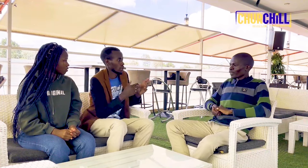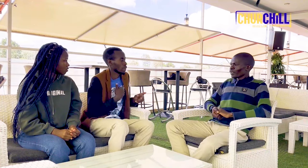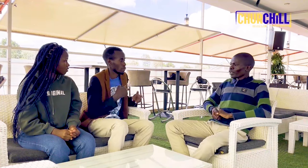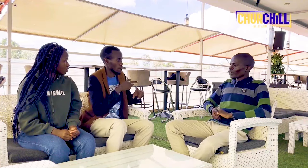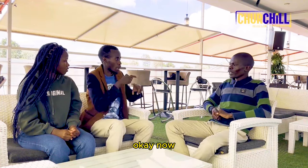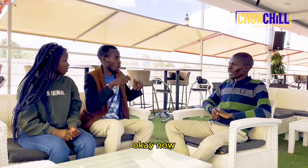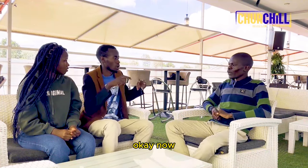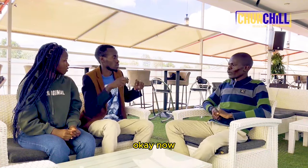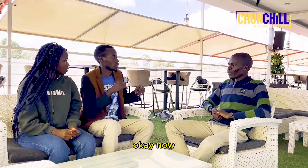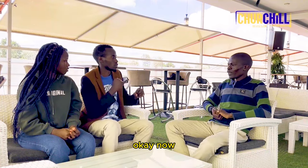Okay, now,